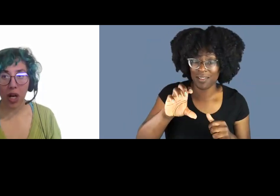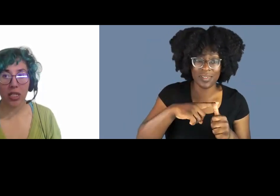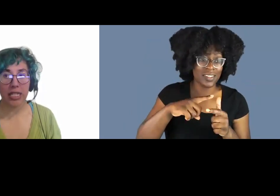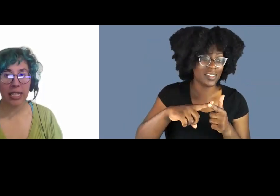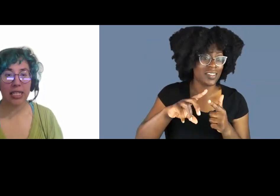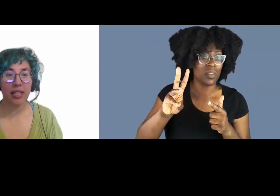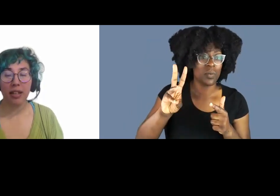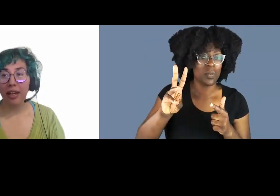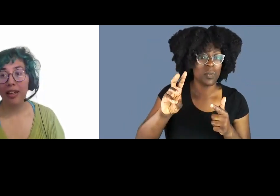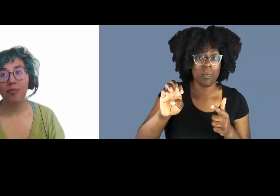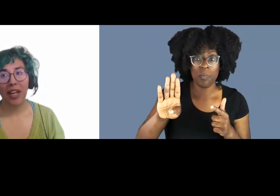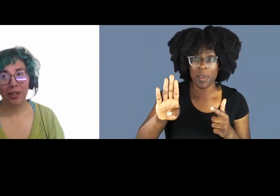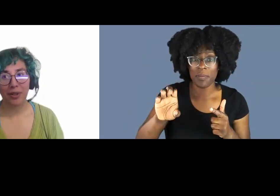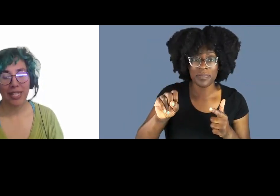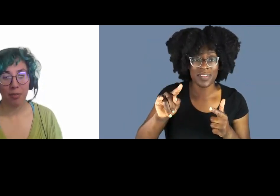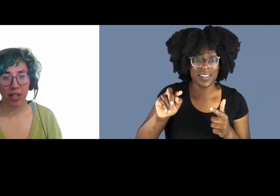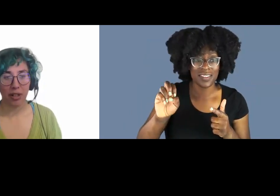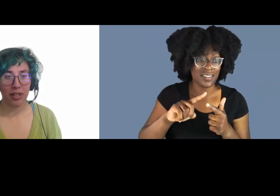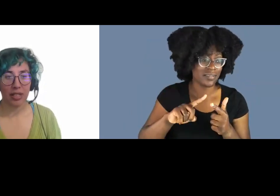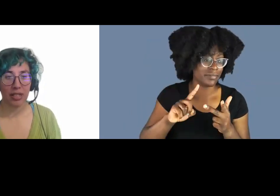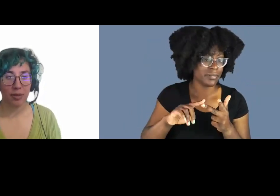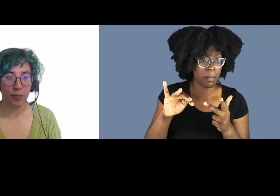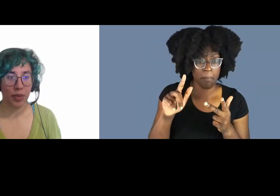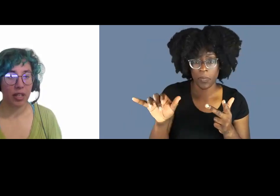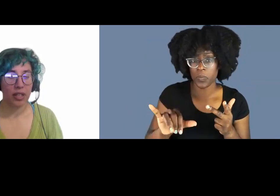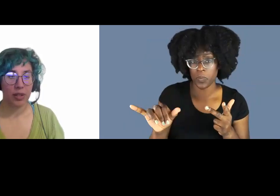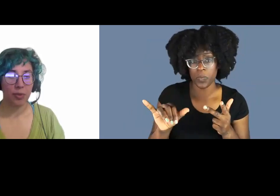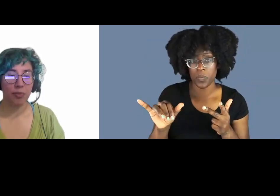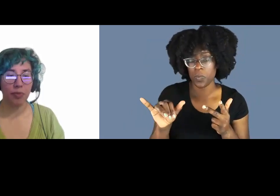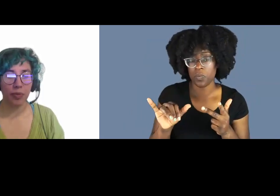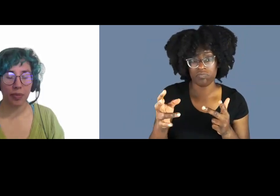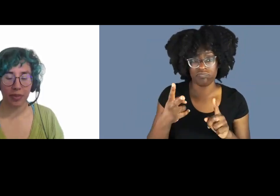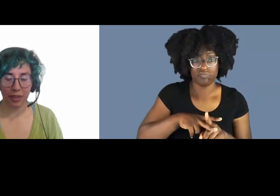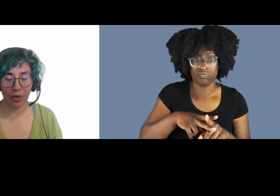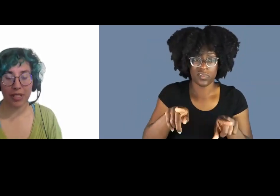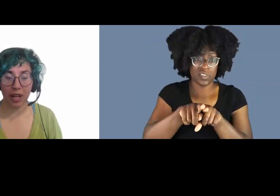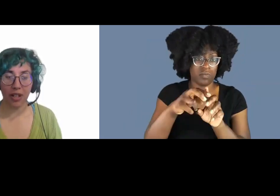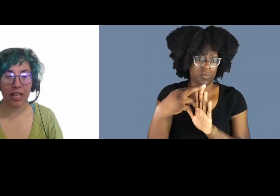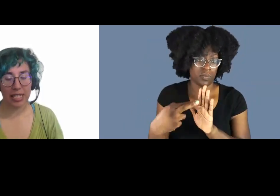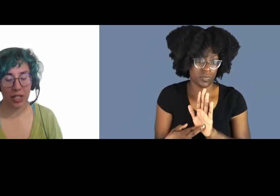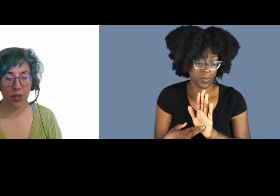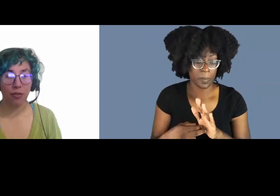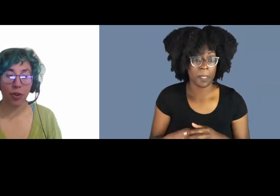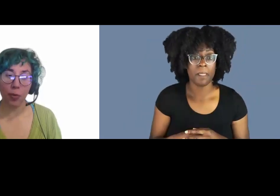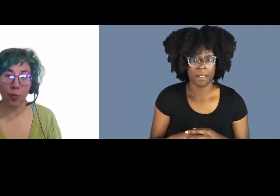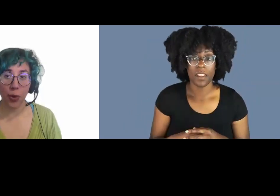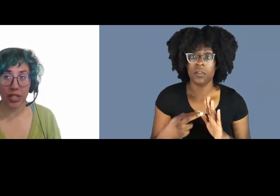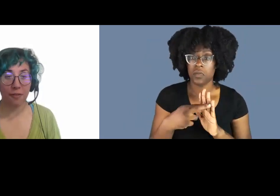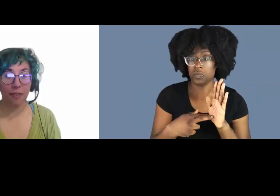web content, and that includes email content. So the rules are as such: